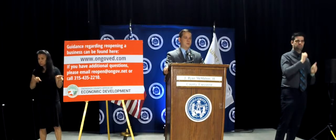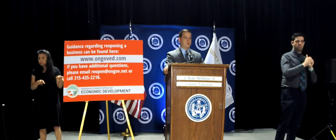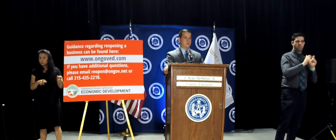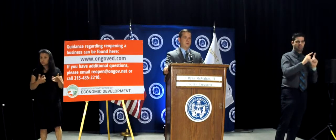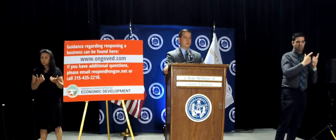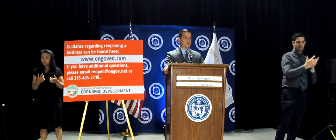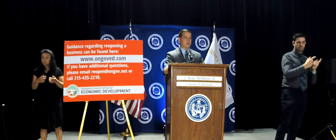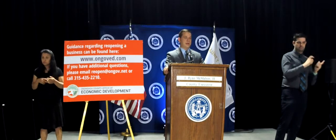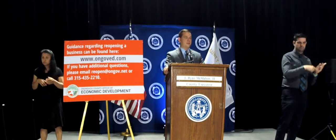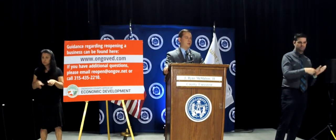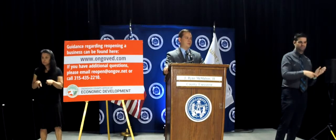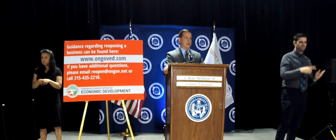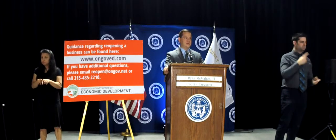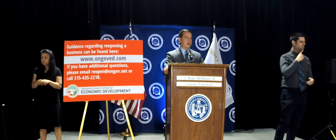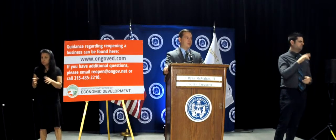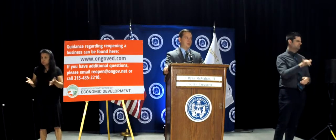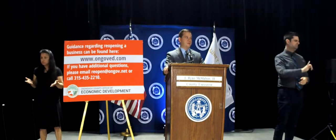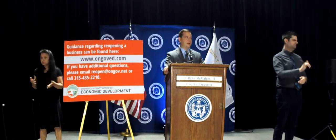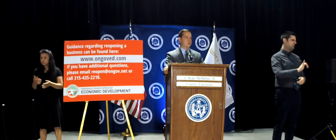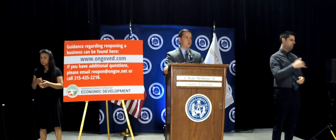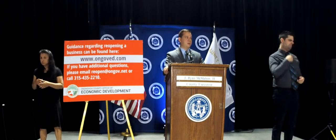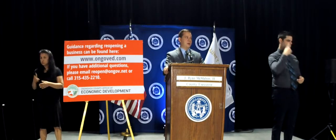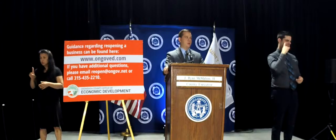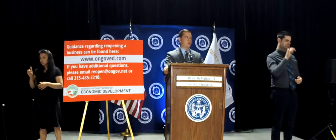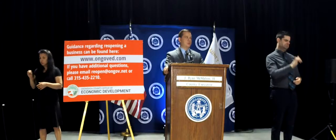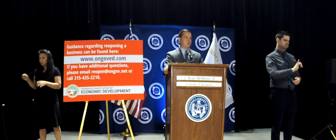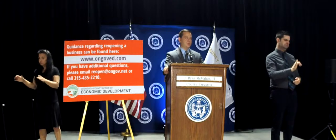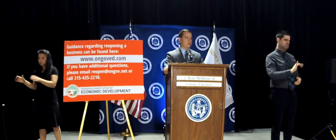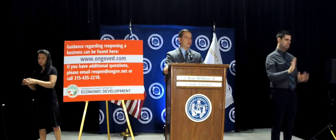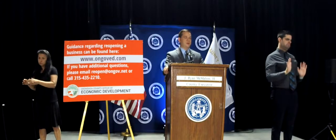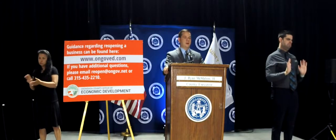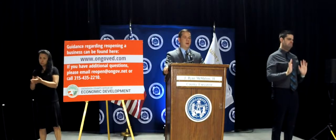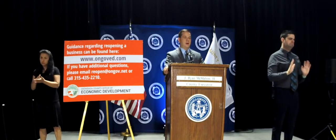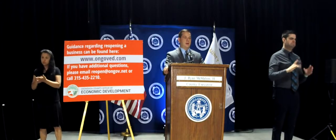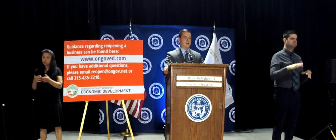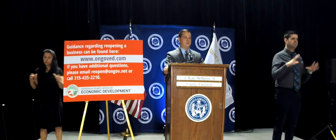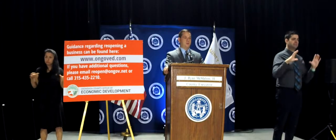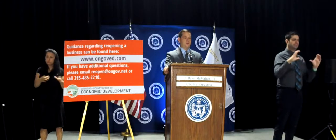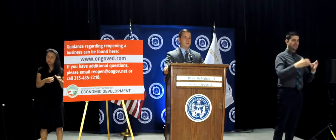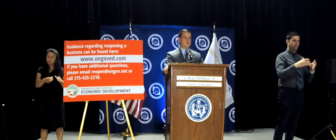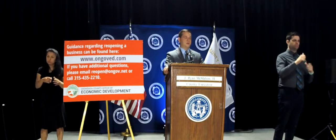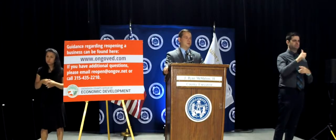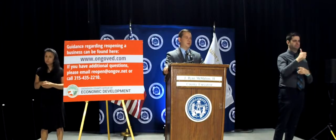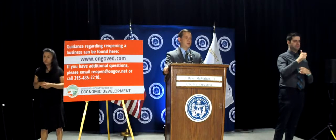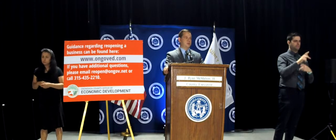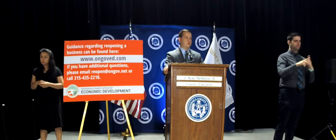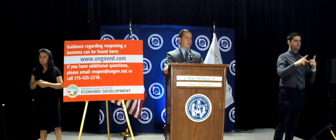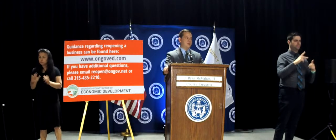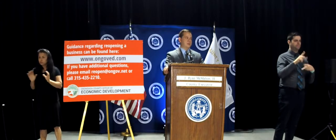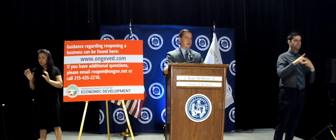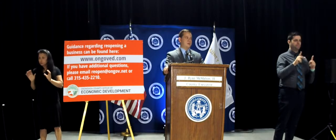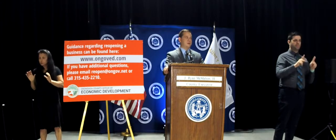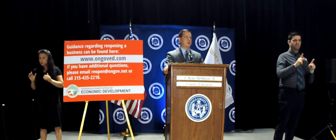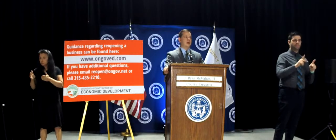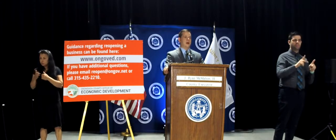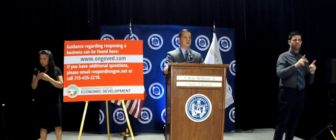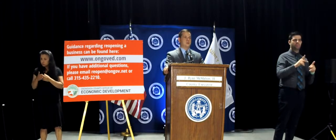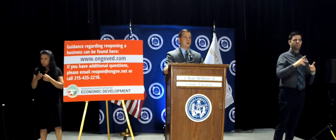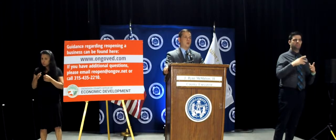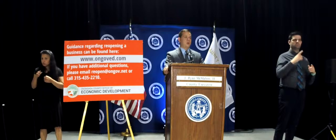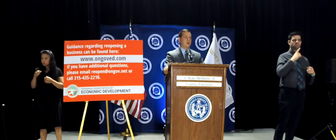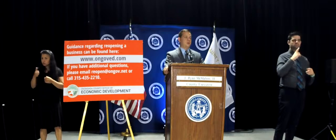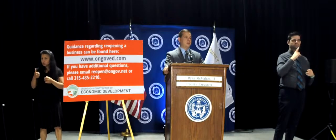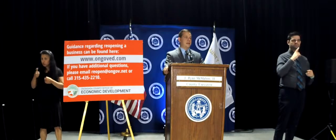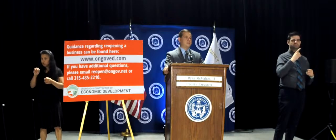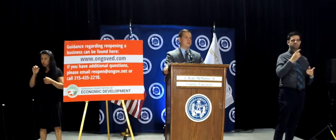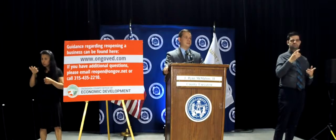difference if you're a gathering of 10 is a gathering of 10 to me. What you're doing, if you're within 6 feet of each other, you should have a mask on.